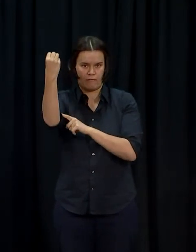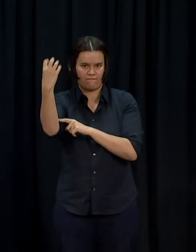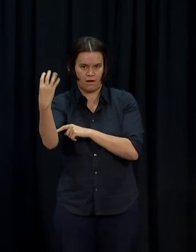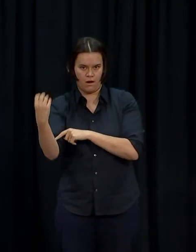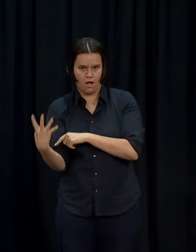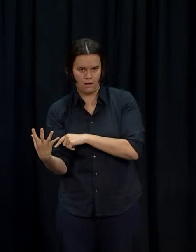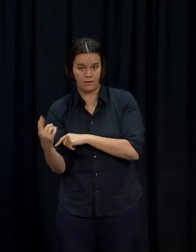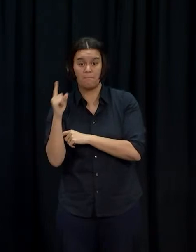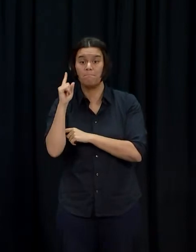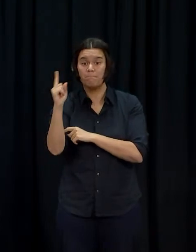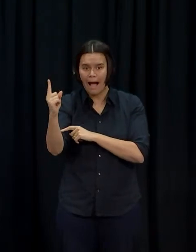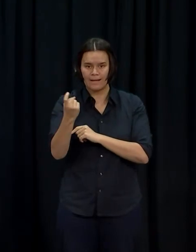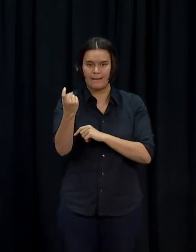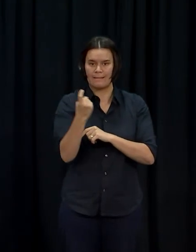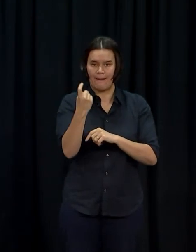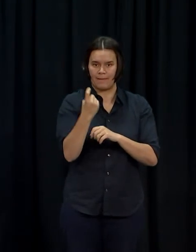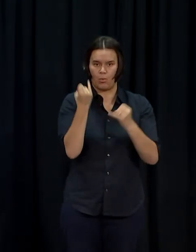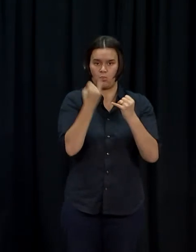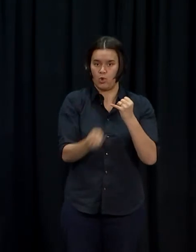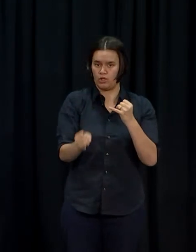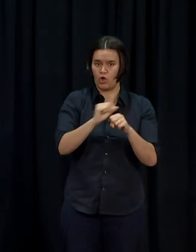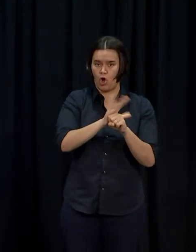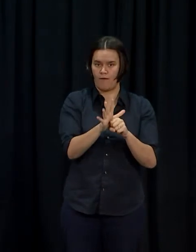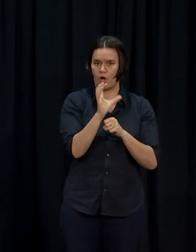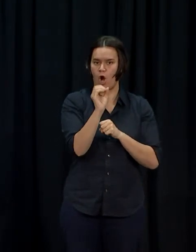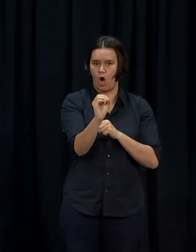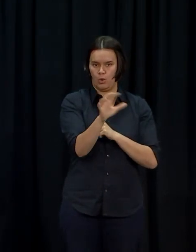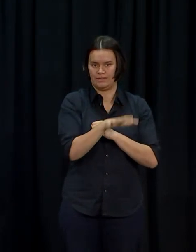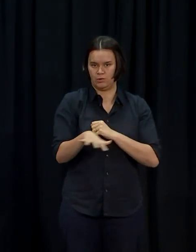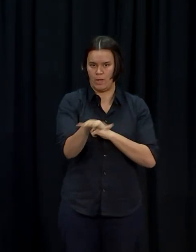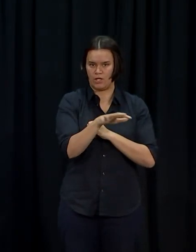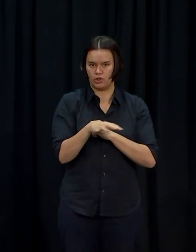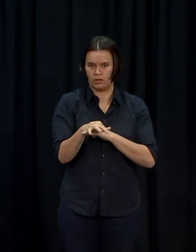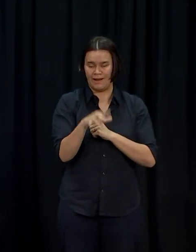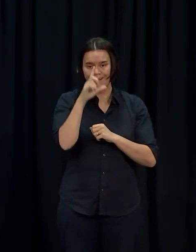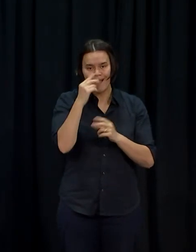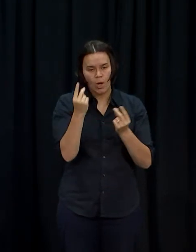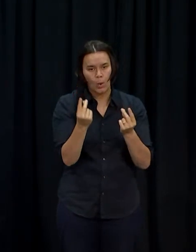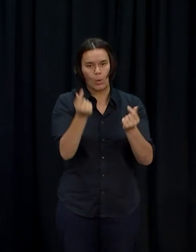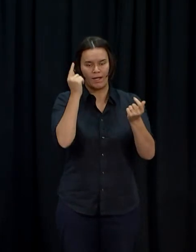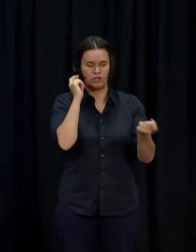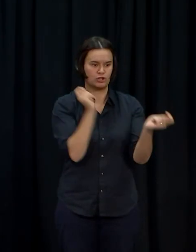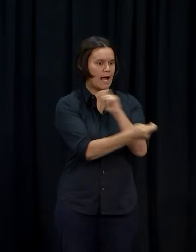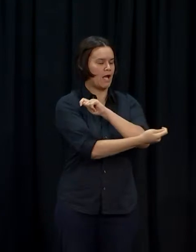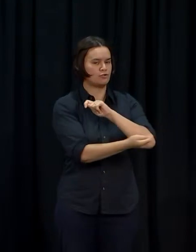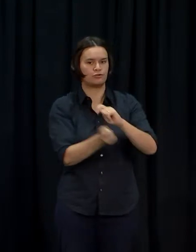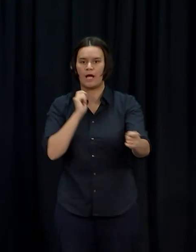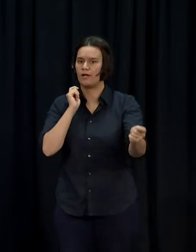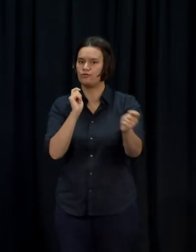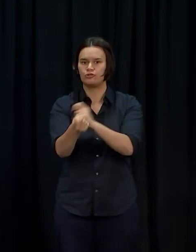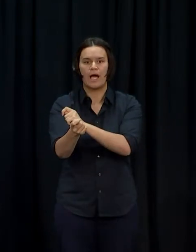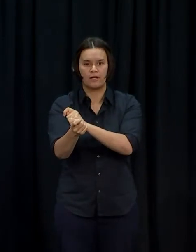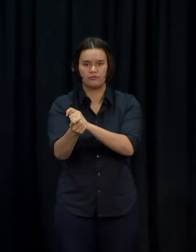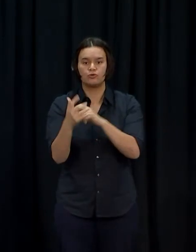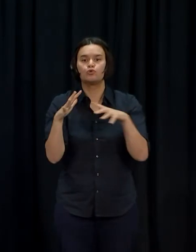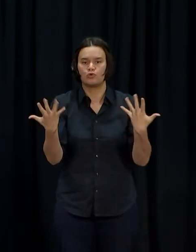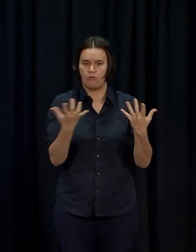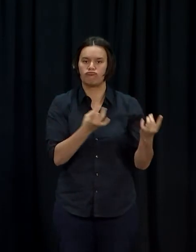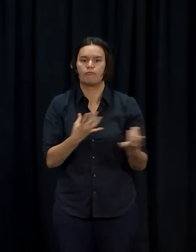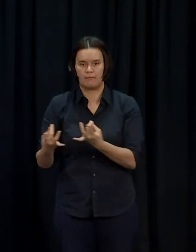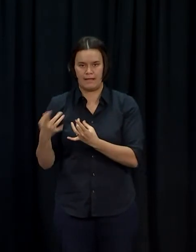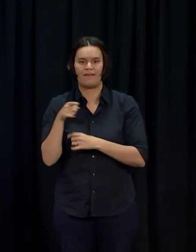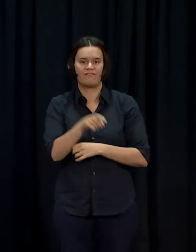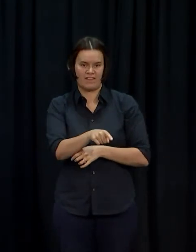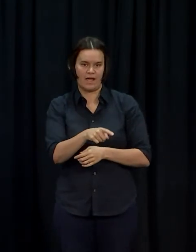an Omicron situation where things can change quickly is just a plan in terms of what might change in the public health